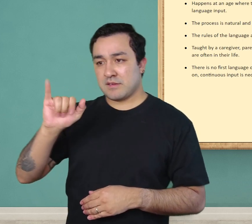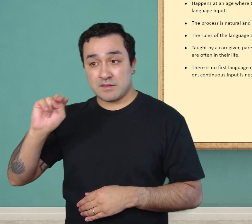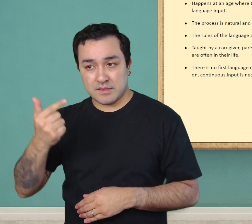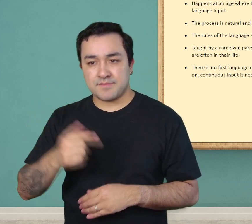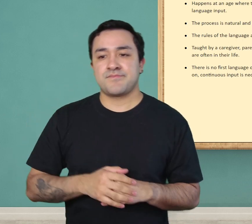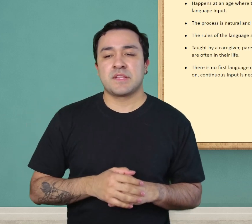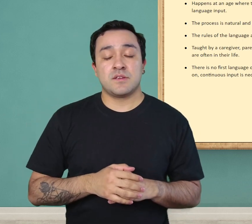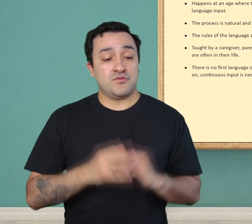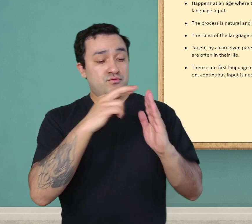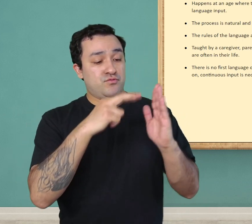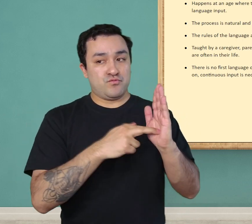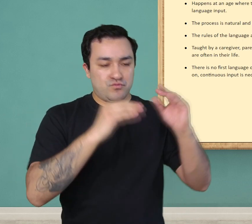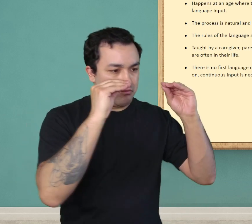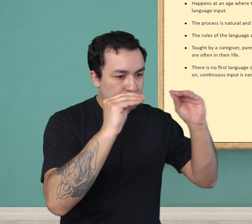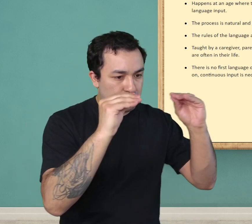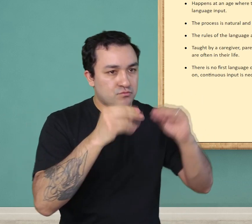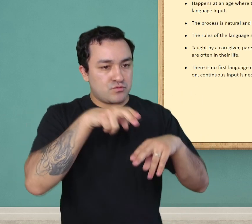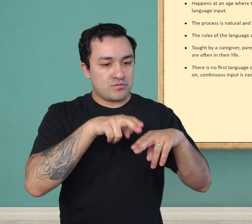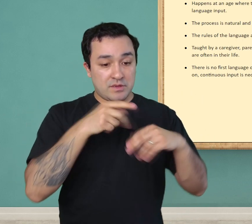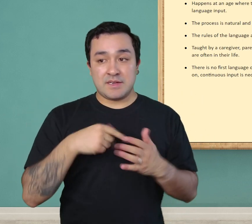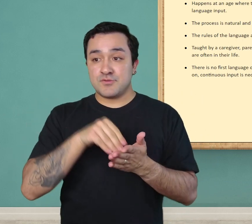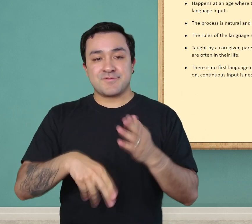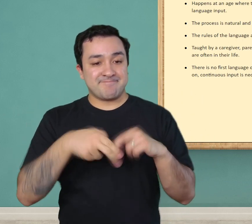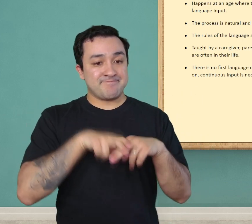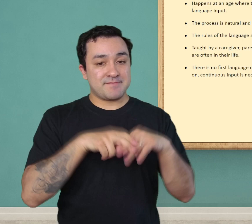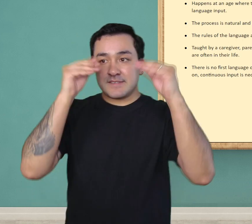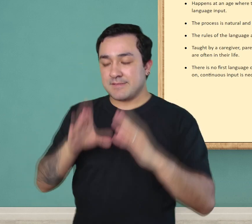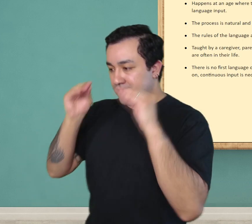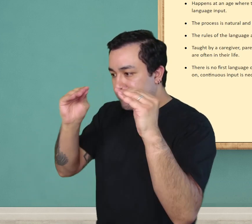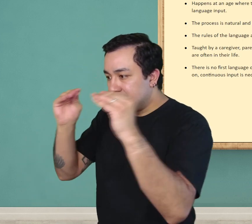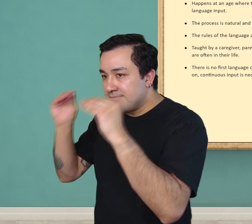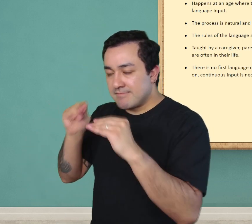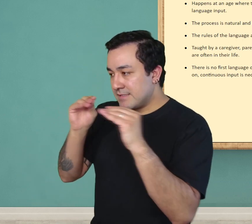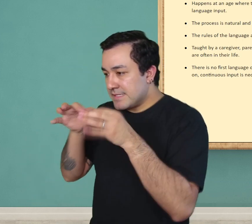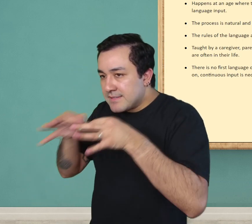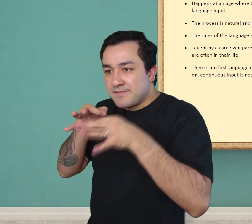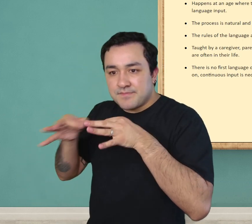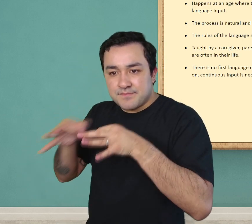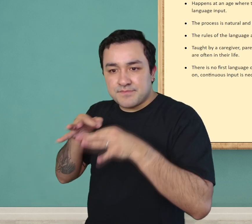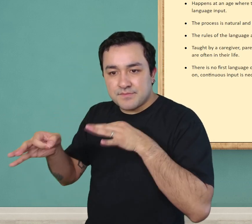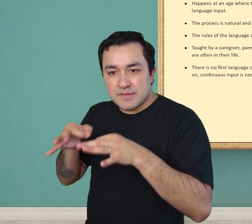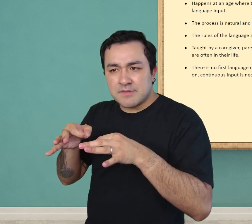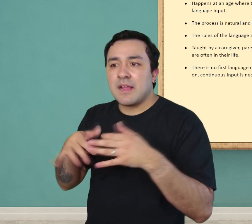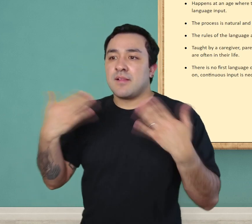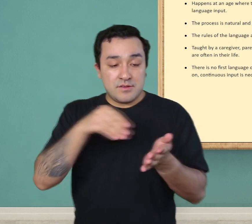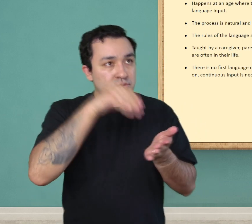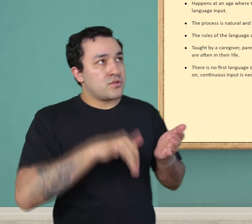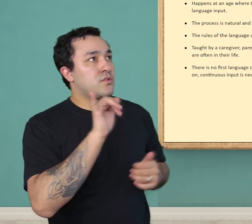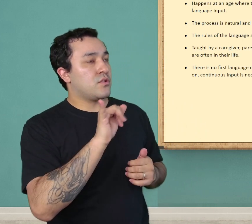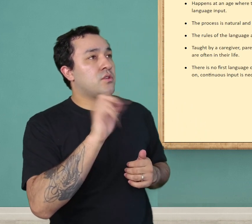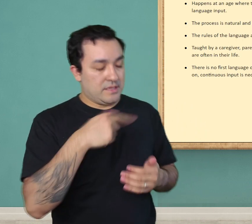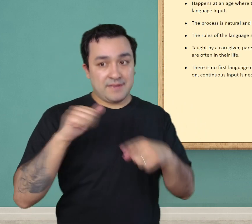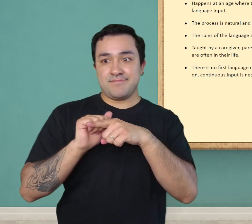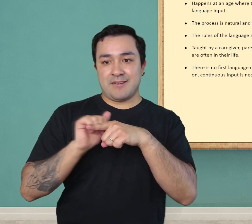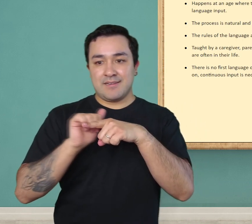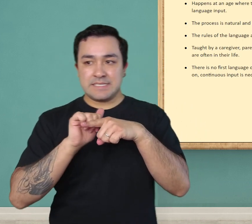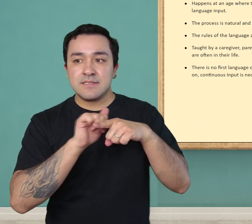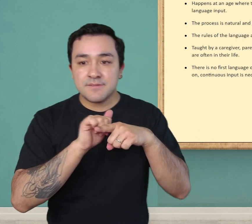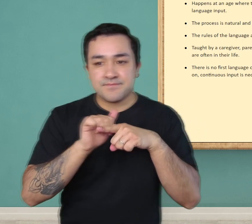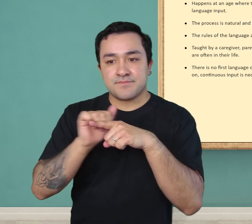as a classroom. The rules of the language are explicitly taught and explained. The learner then has to practice and apply